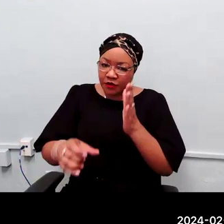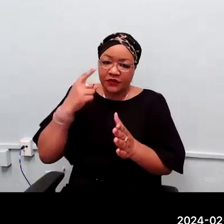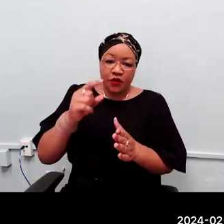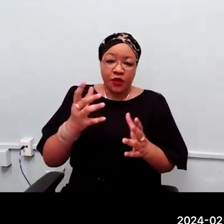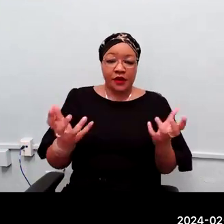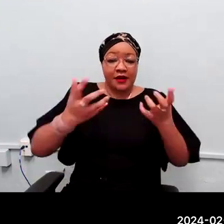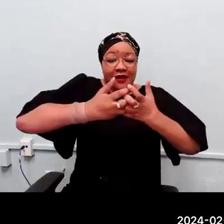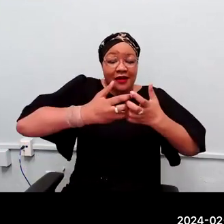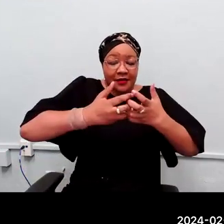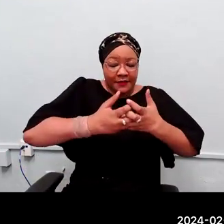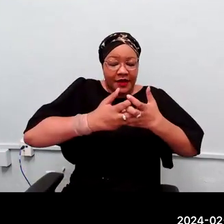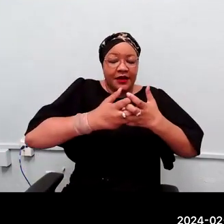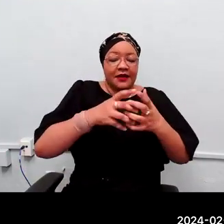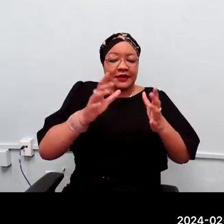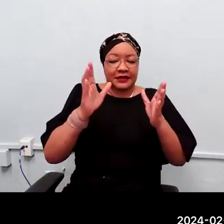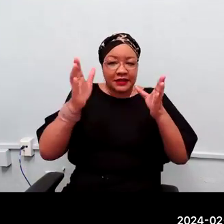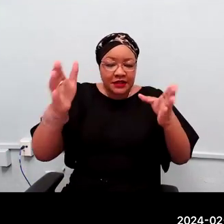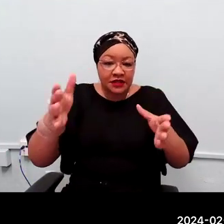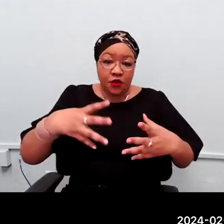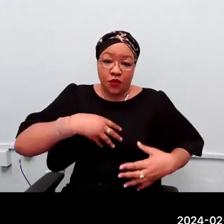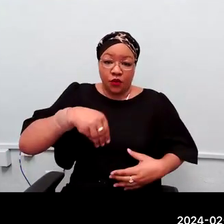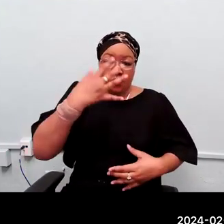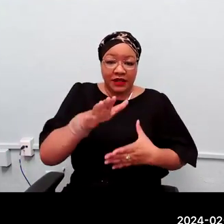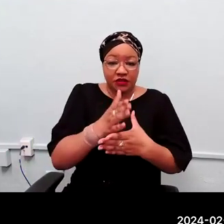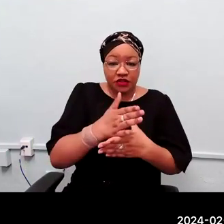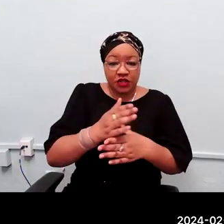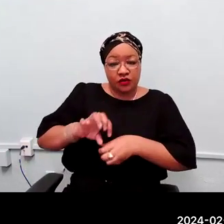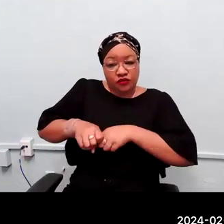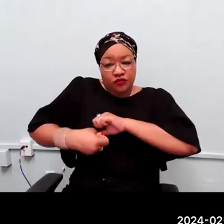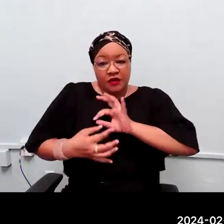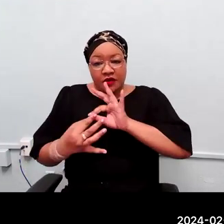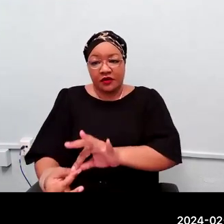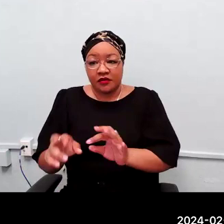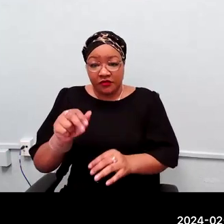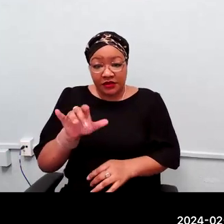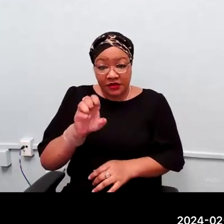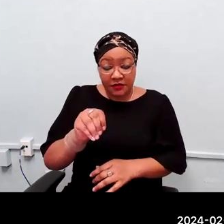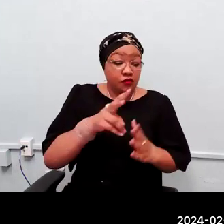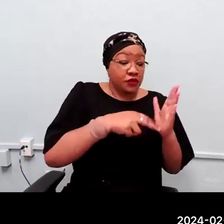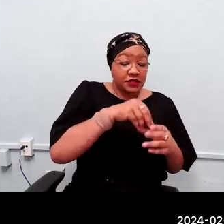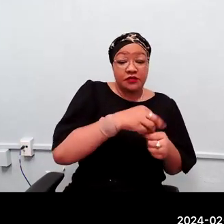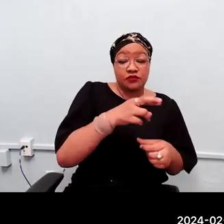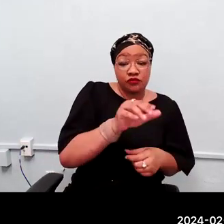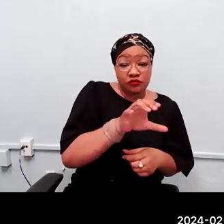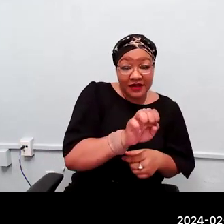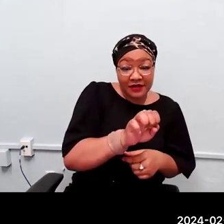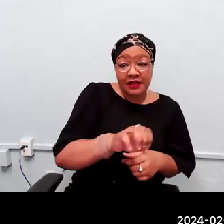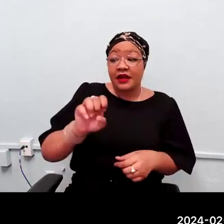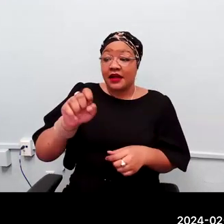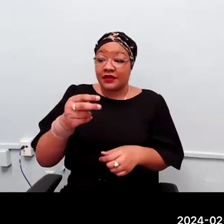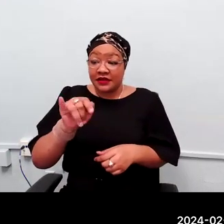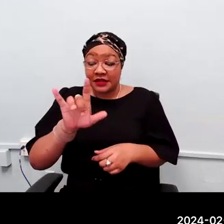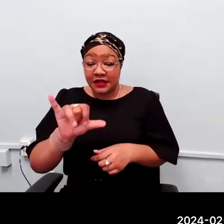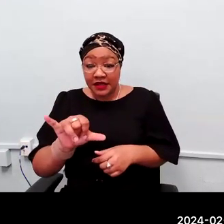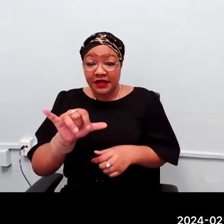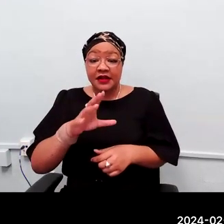Whites Share Grief Around Racism, Challenging Inequalities, Readings in Race, Ethnicity, and Immigration, Street